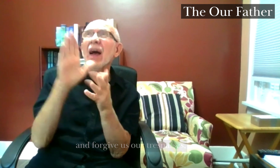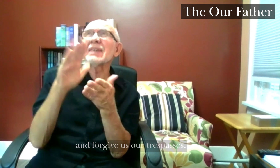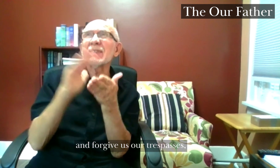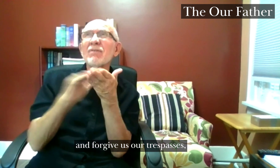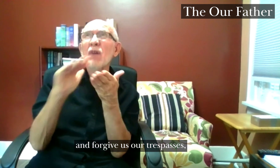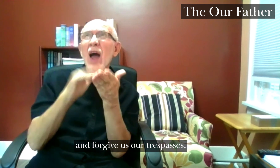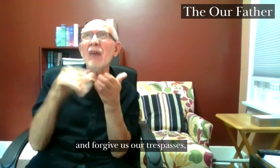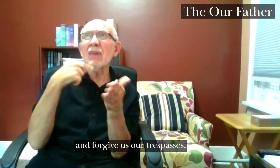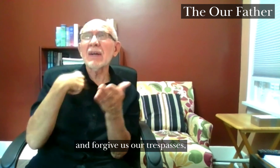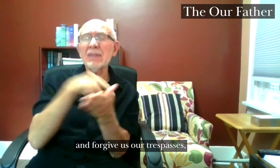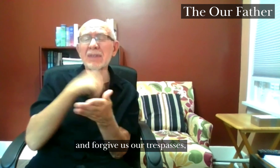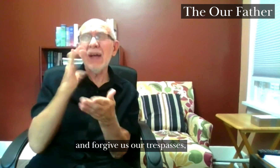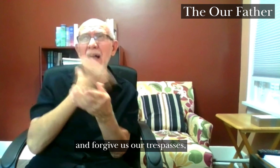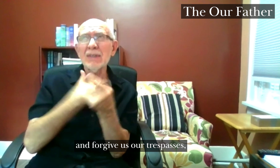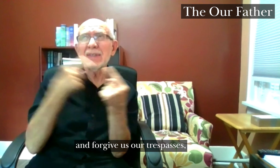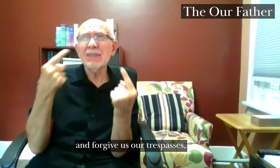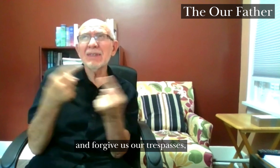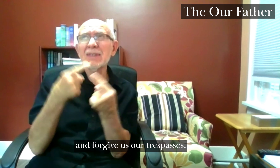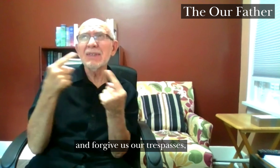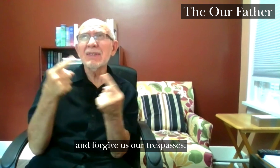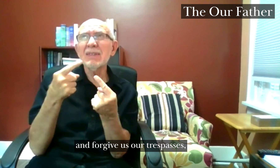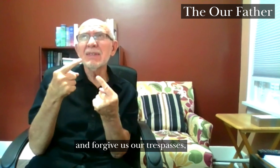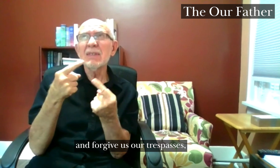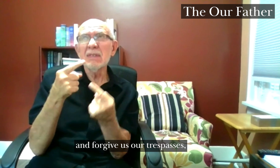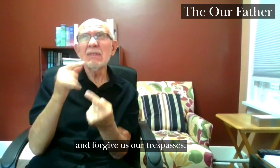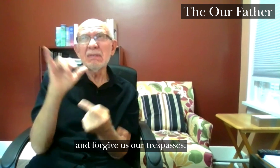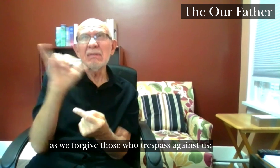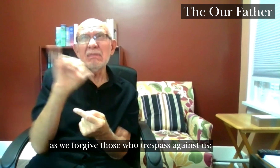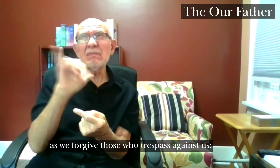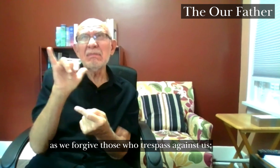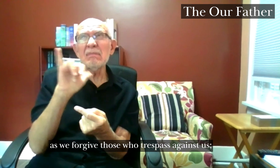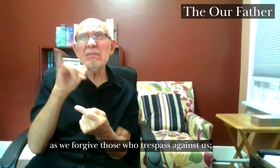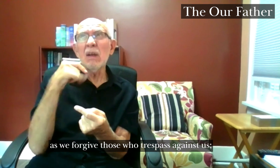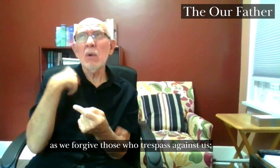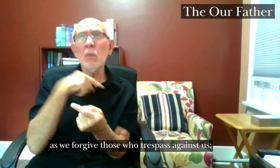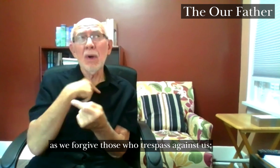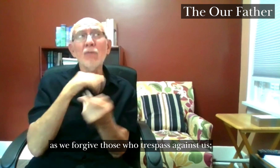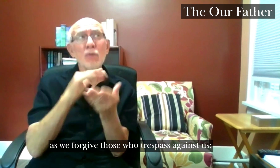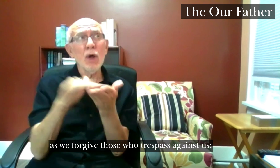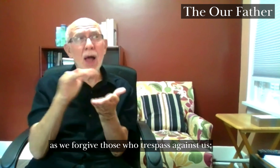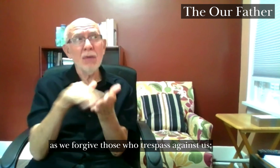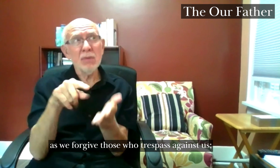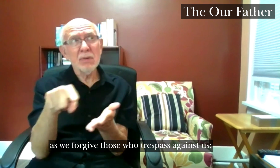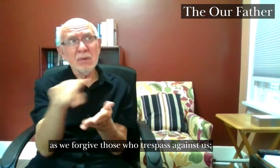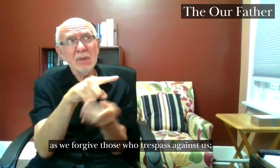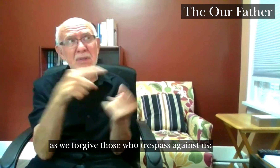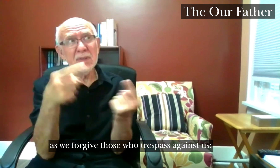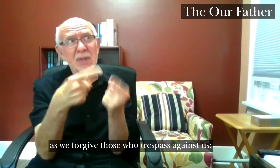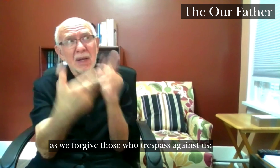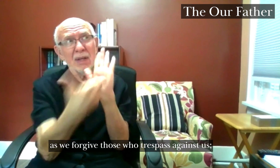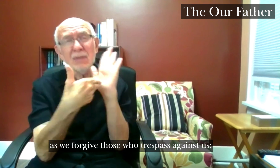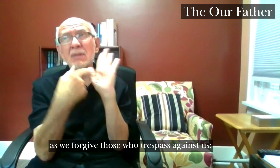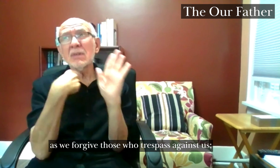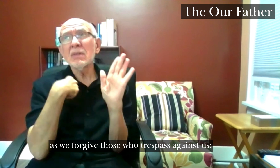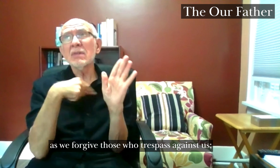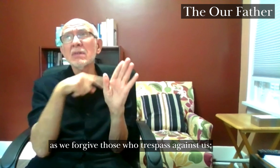and forgive us our trespasses, as we forgive those who trespass against us.